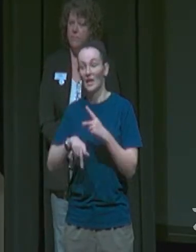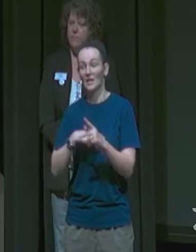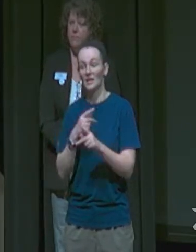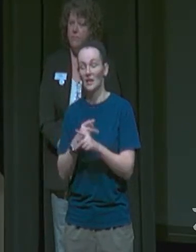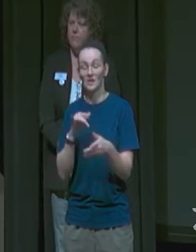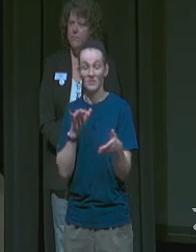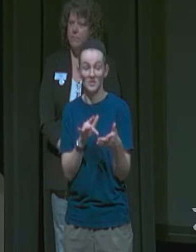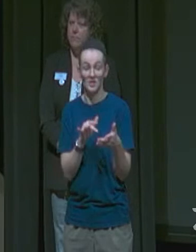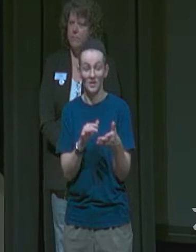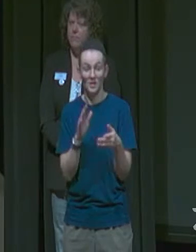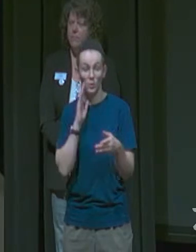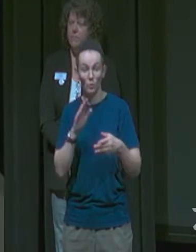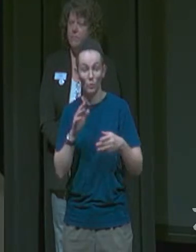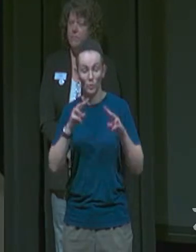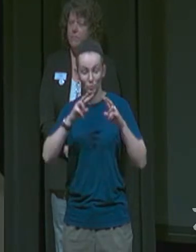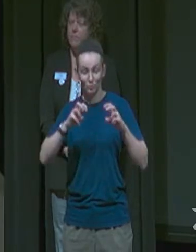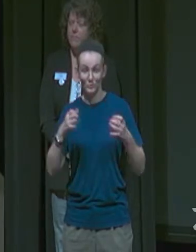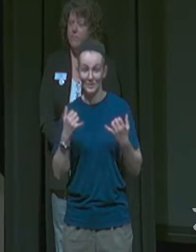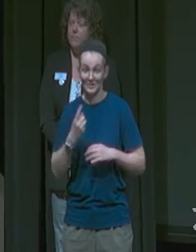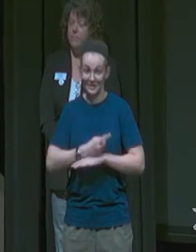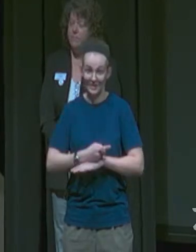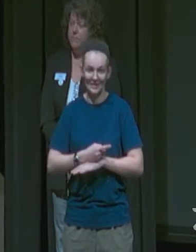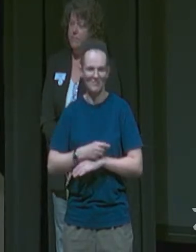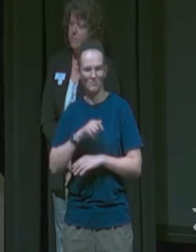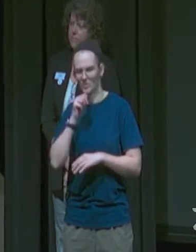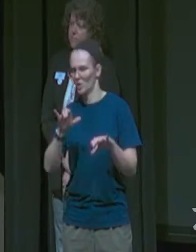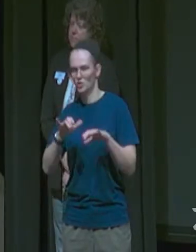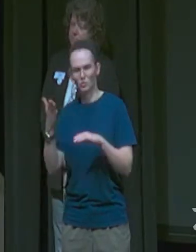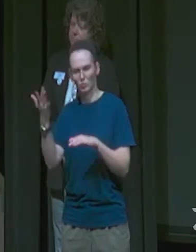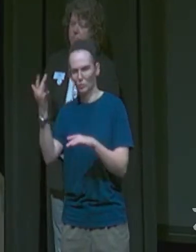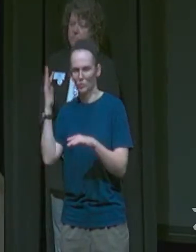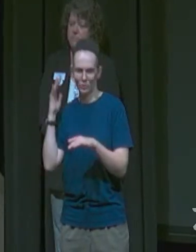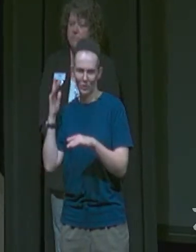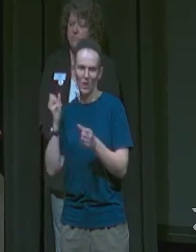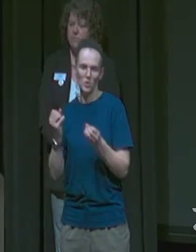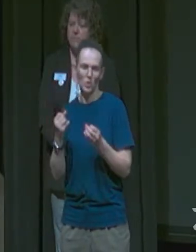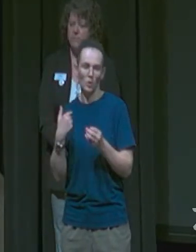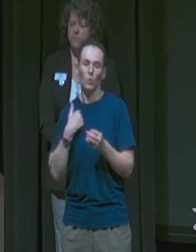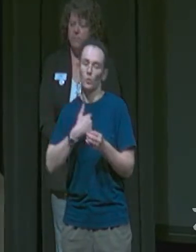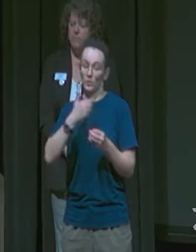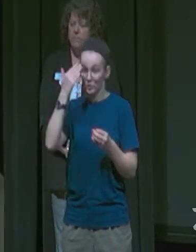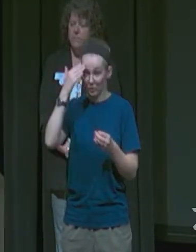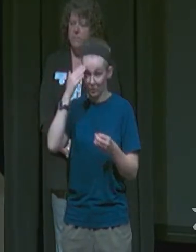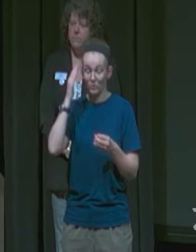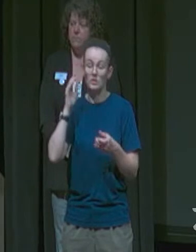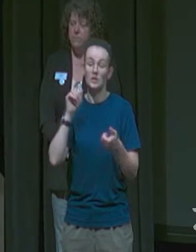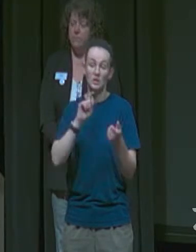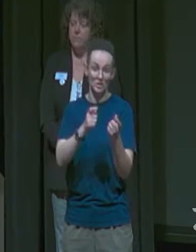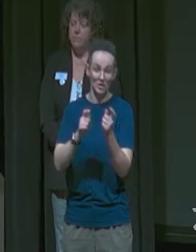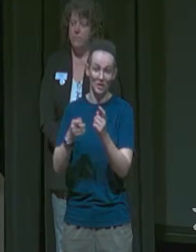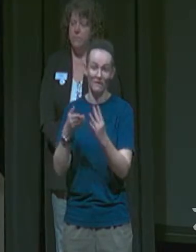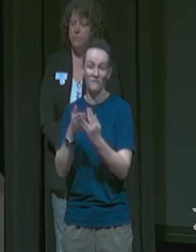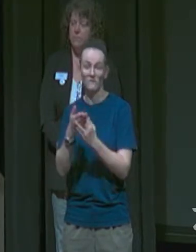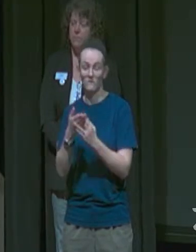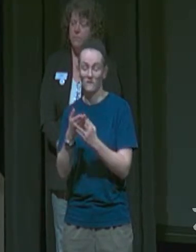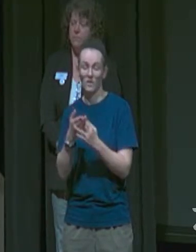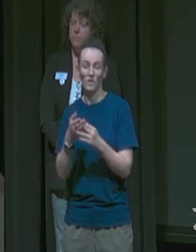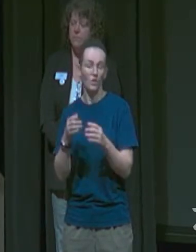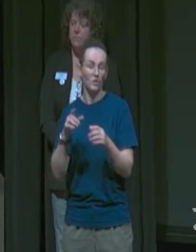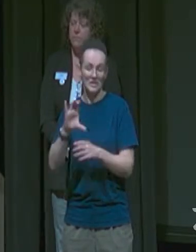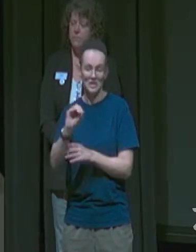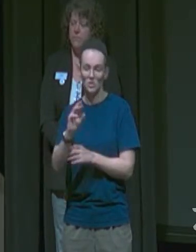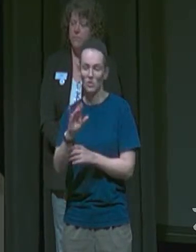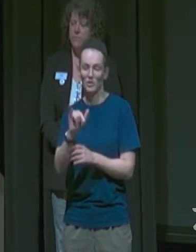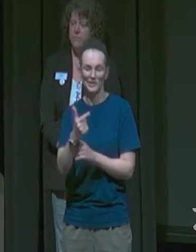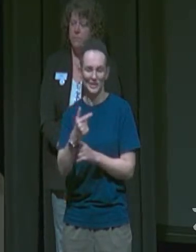of studies that we would look at today were not done back then. So we know it changes. From the coring we did, we know